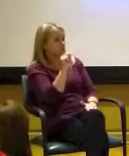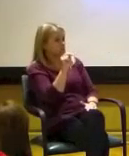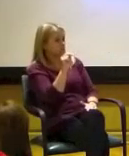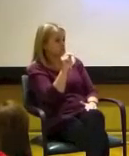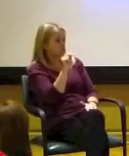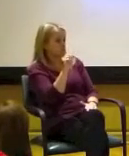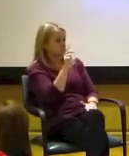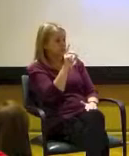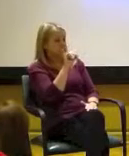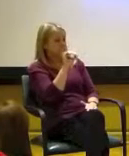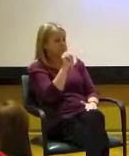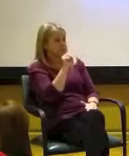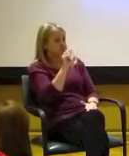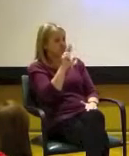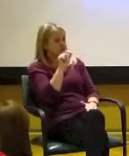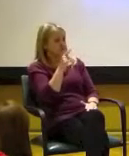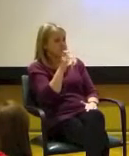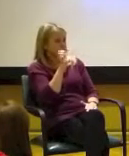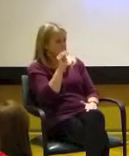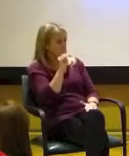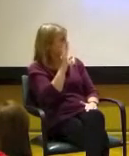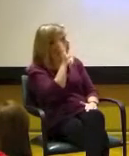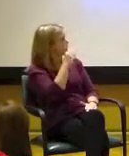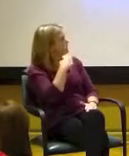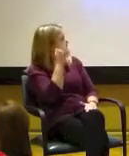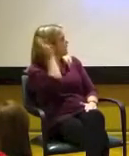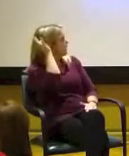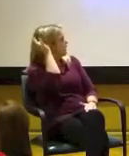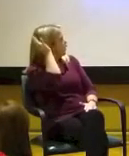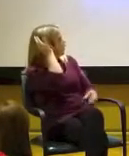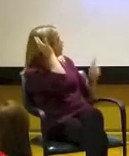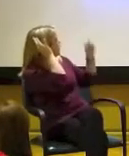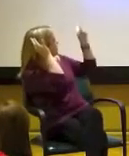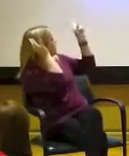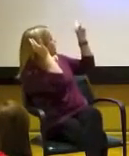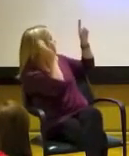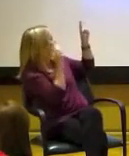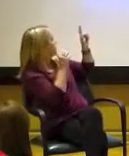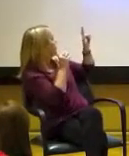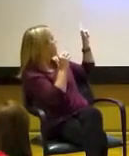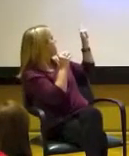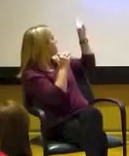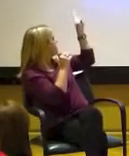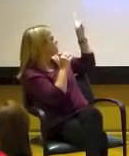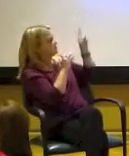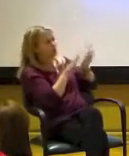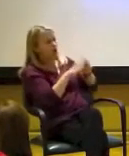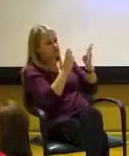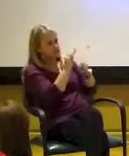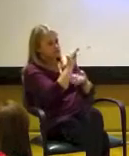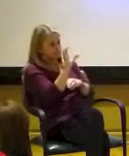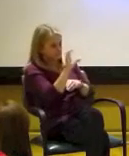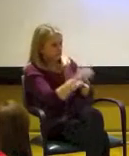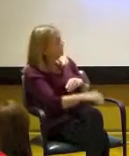dysraphism. You see a hairy patch. The one in the upper left is obviously a